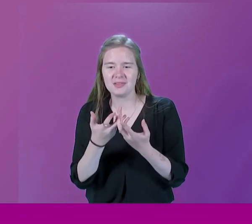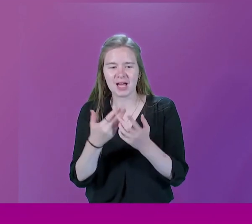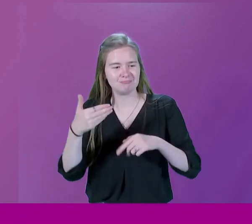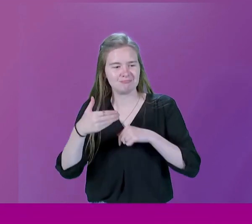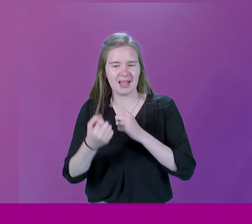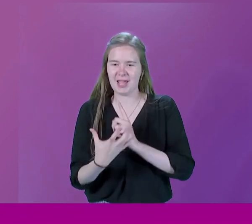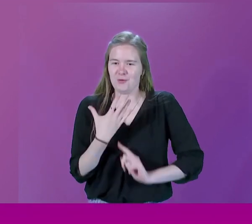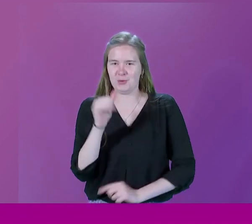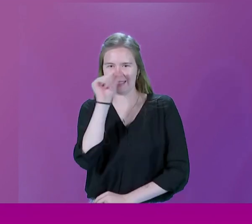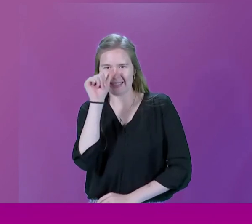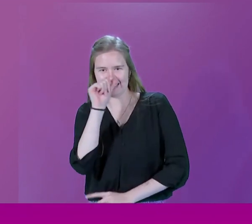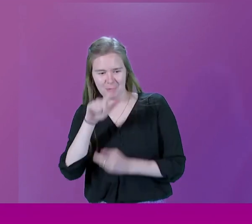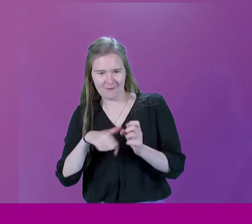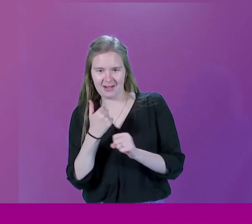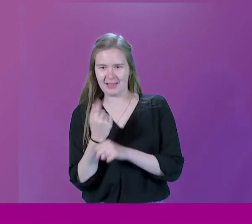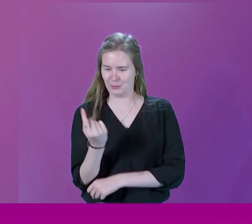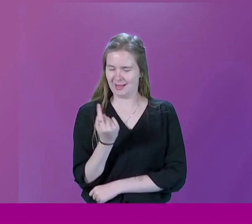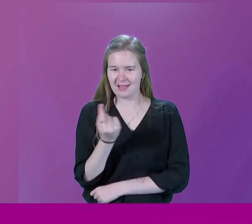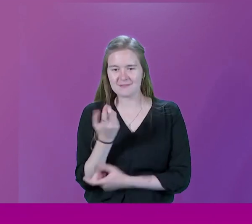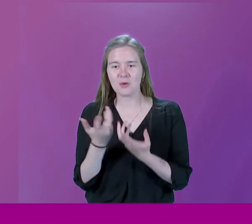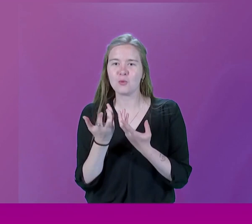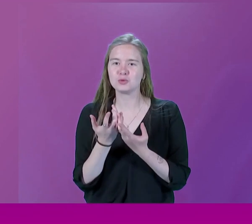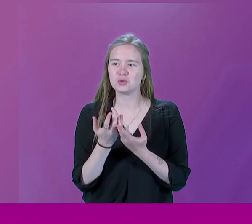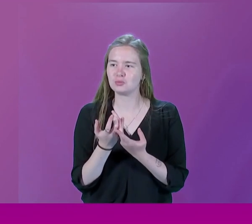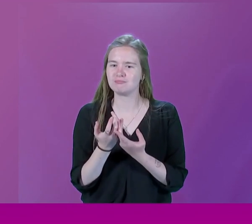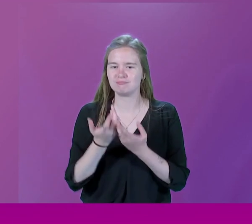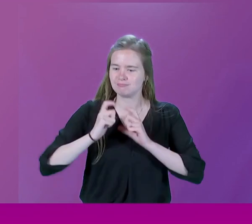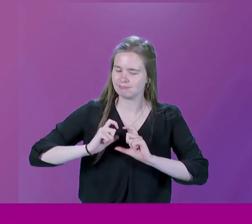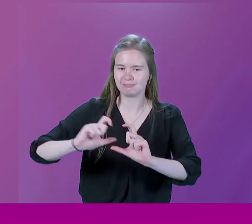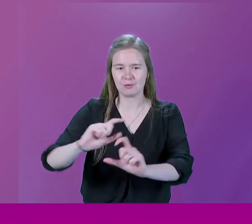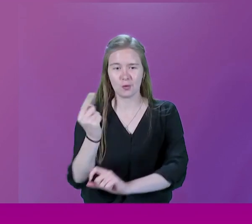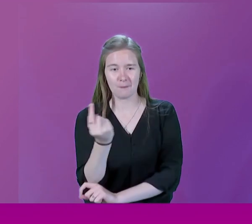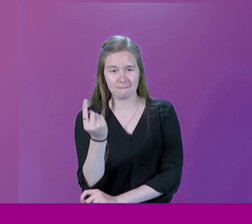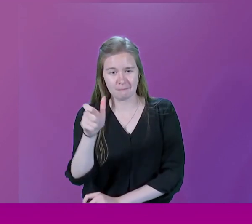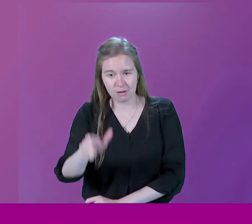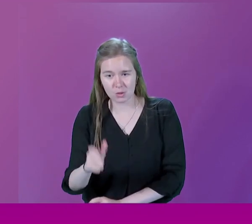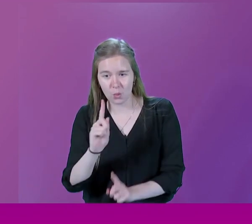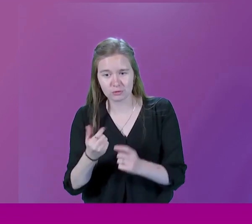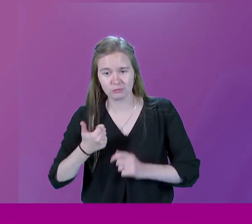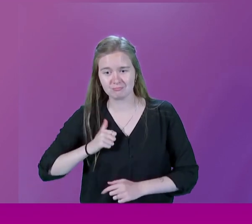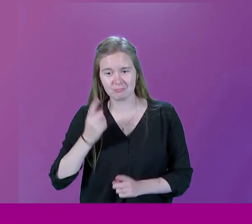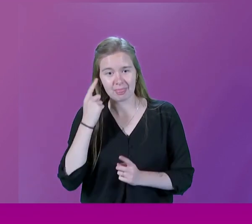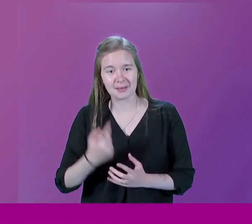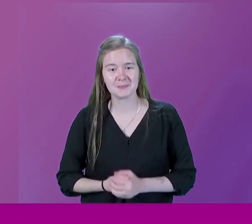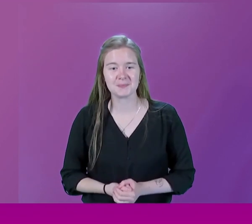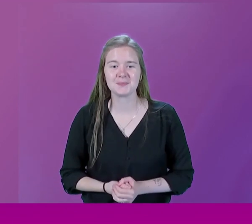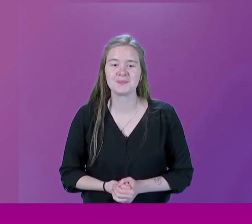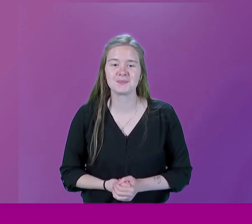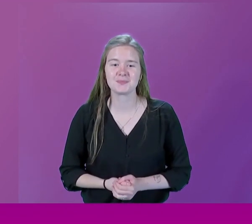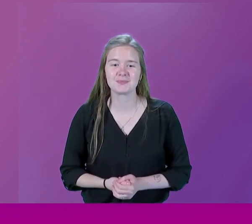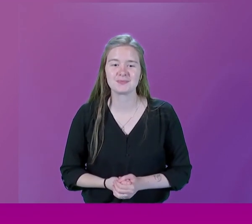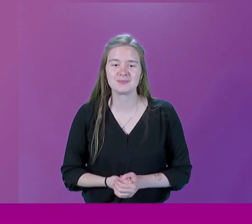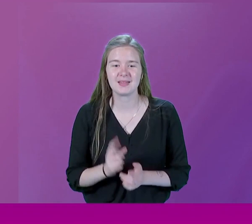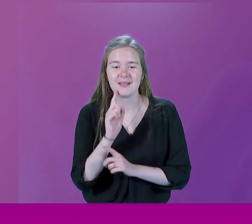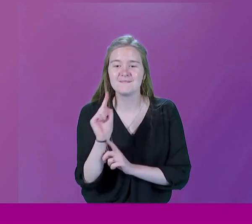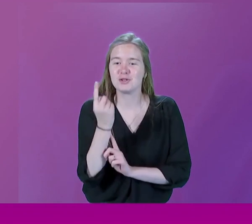16-year-old Evelyn Glennie, and the, I suppose the legacy of that for you personally going forward has been. Well, first